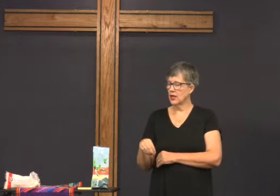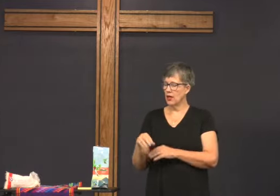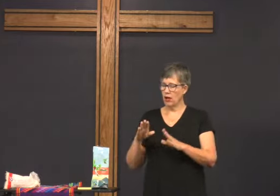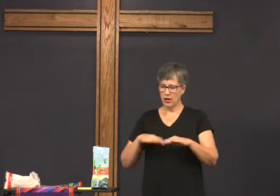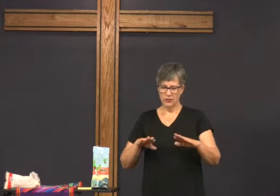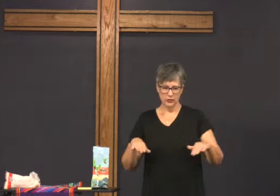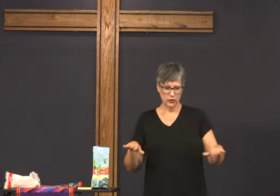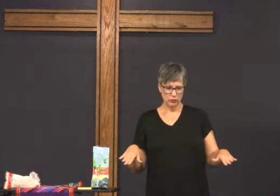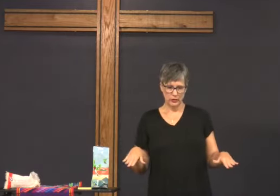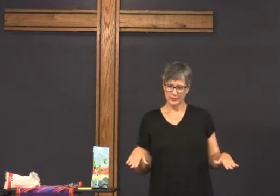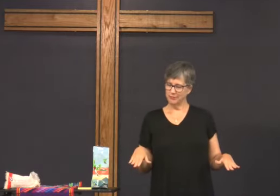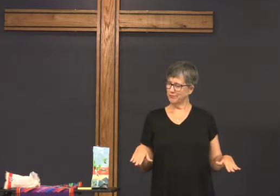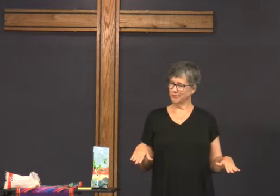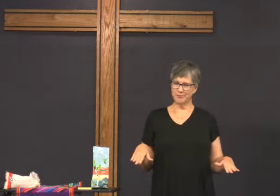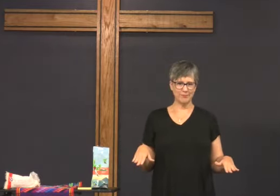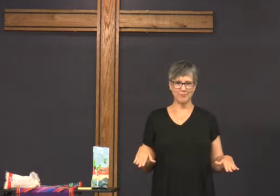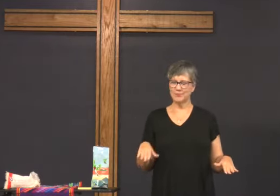80% of the population